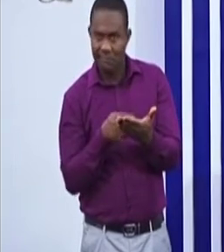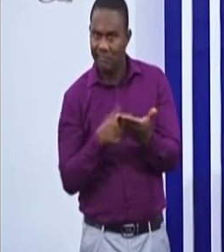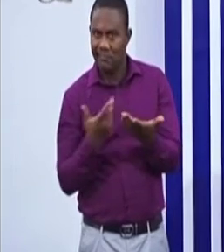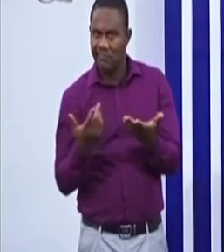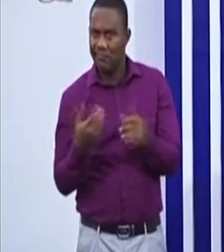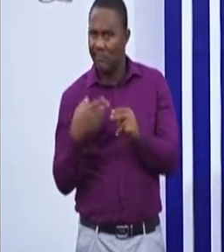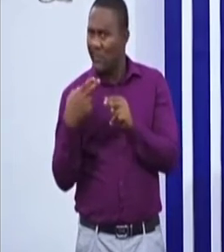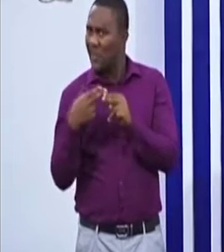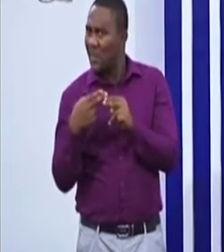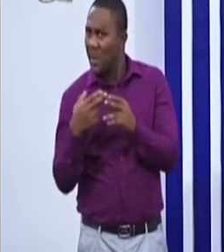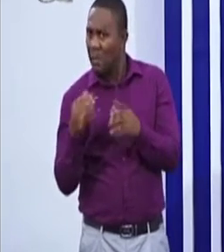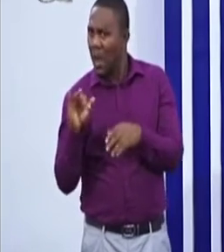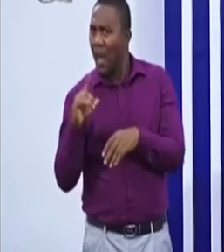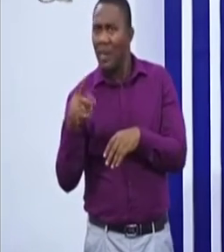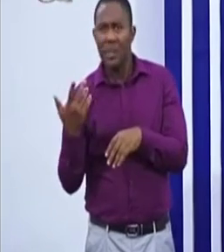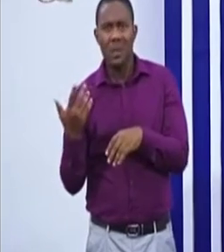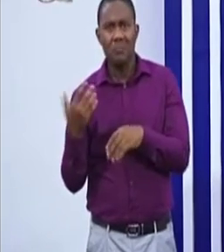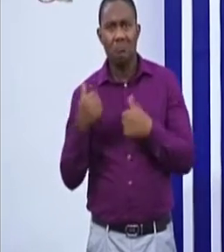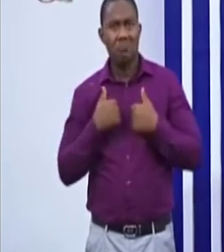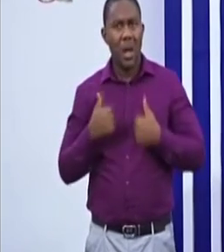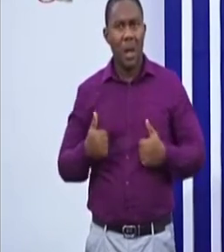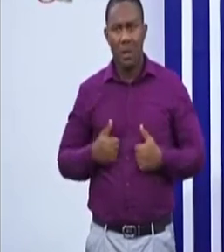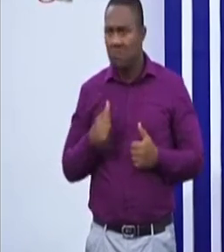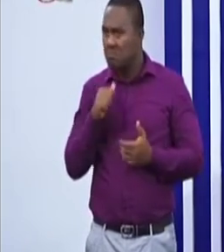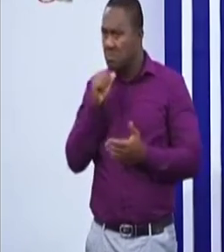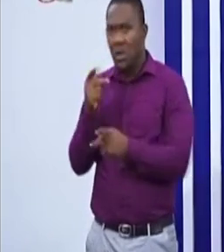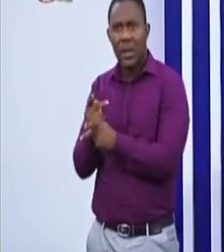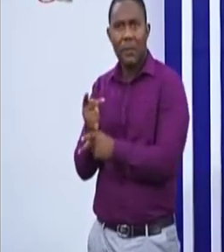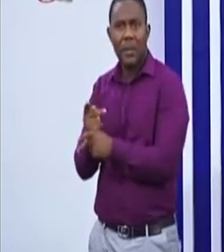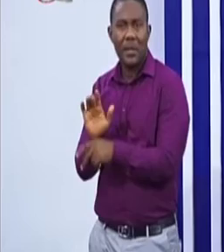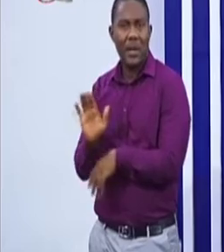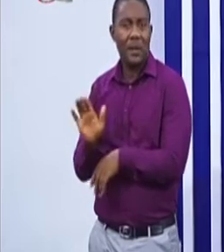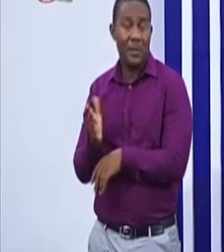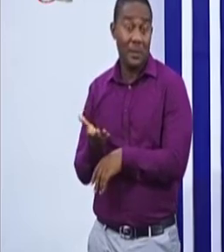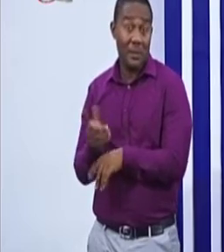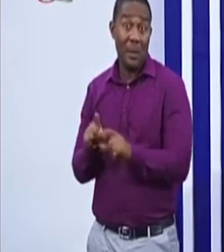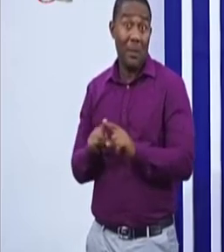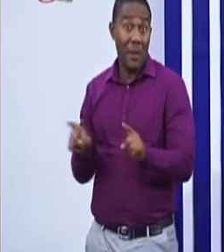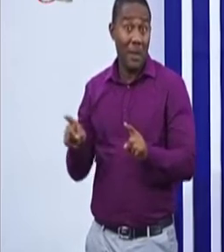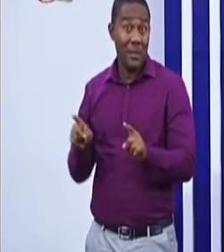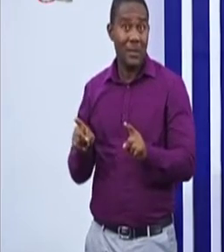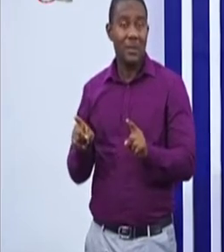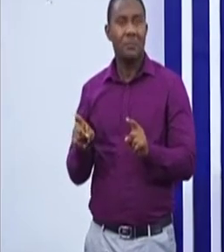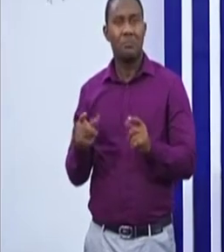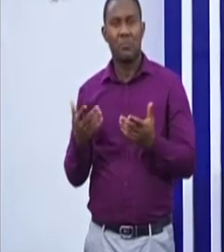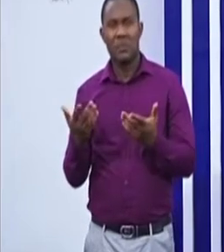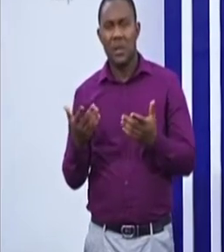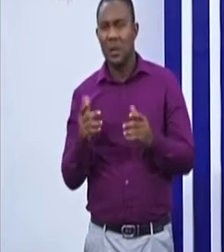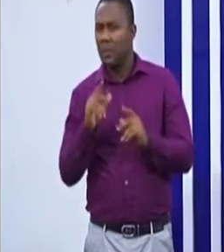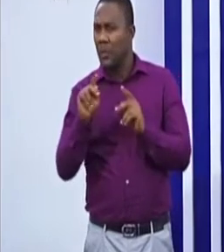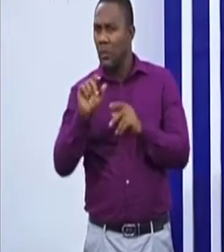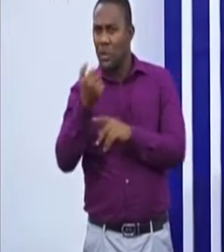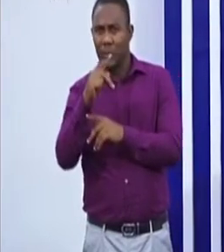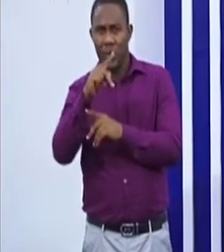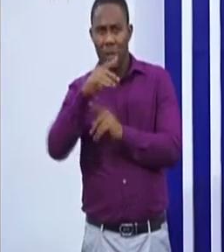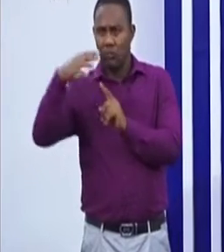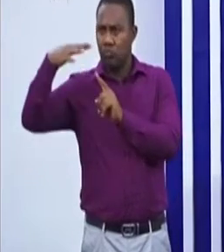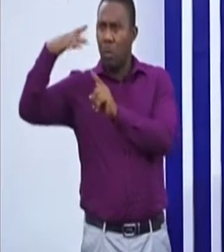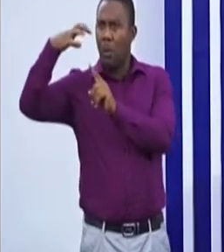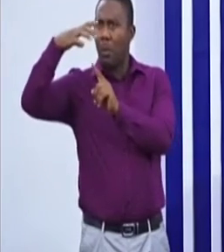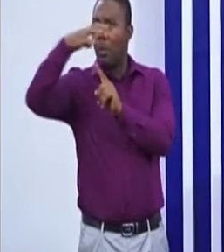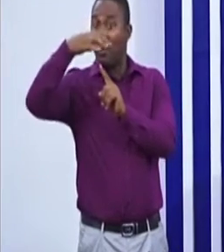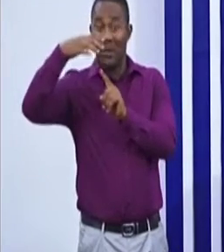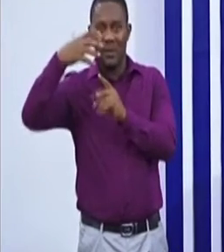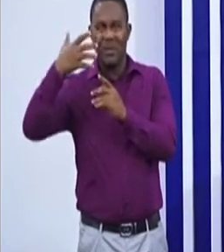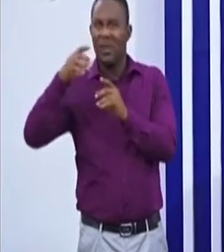or address is recorded on the platform. However, it will recall the people's GPS location as